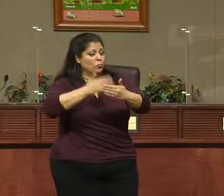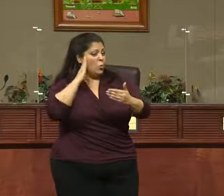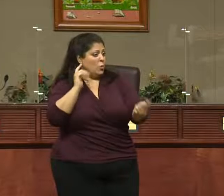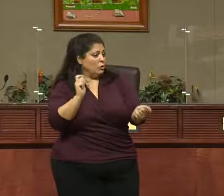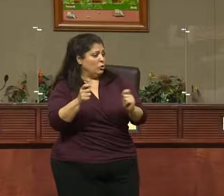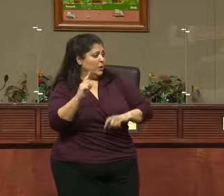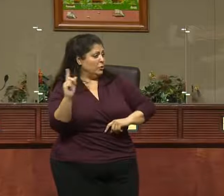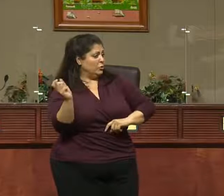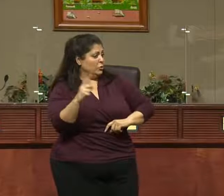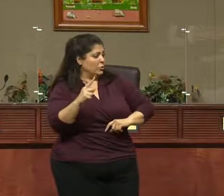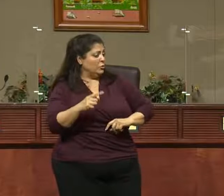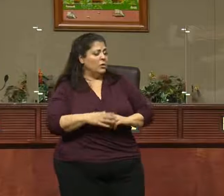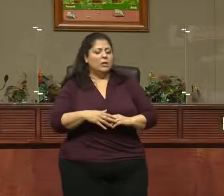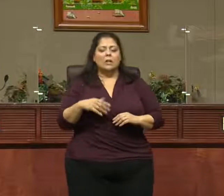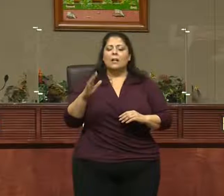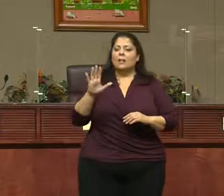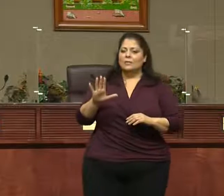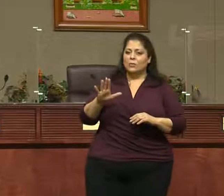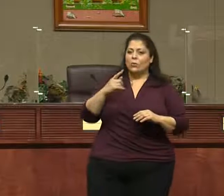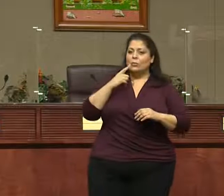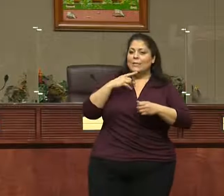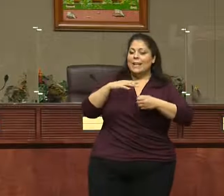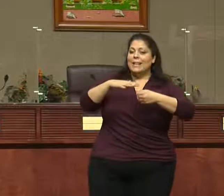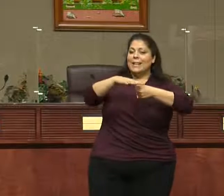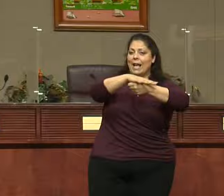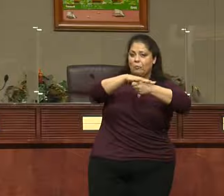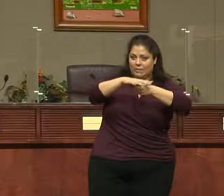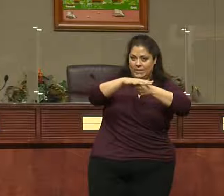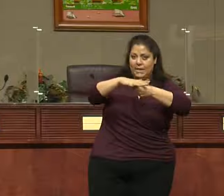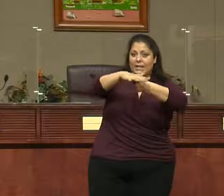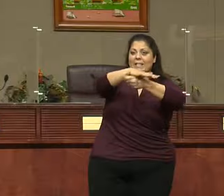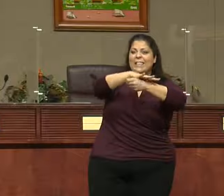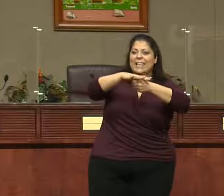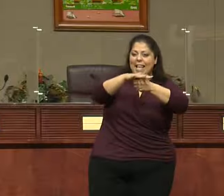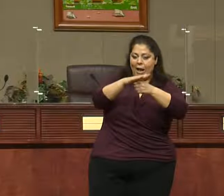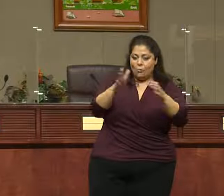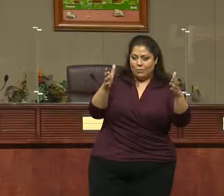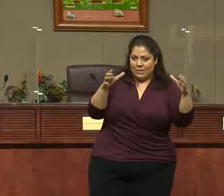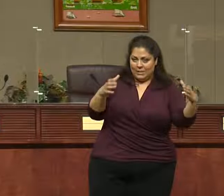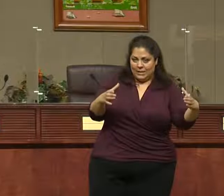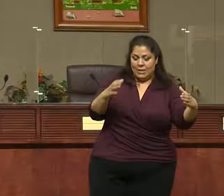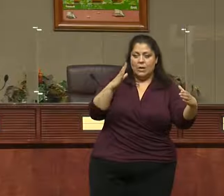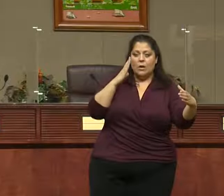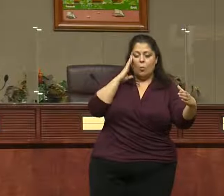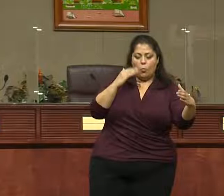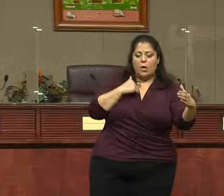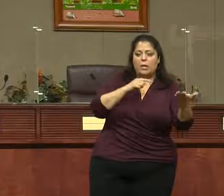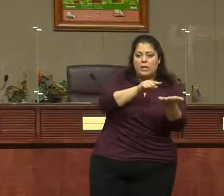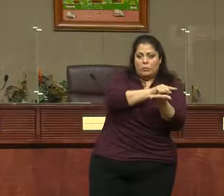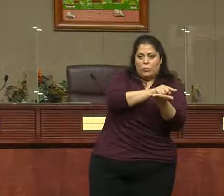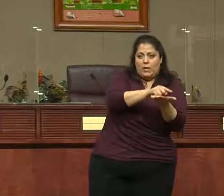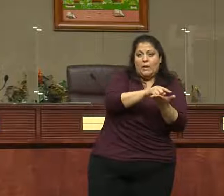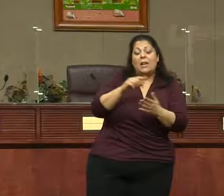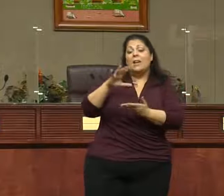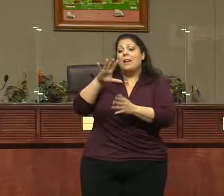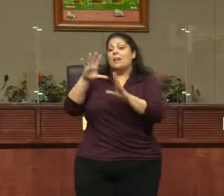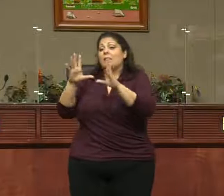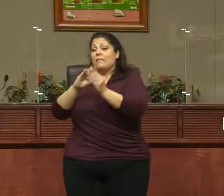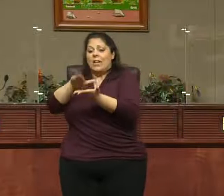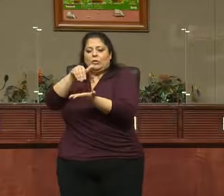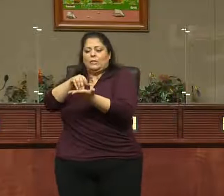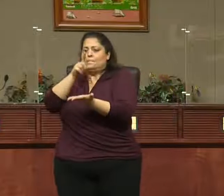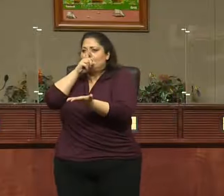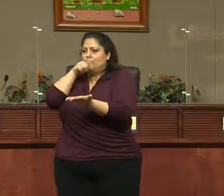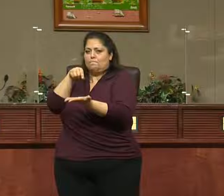convention center, so you ask county. So the county will see the vaccine this week. Okay. The convention center is not scheduled to